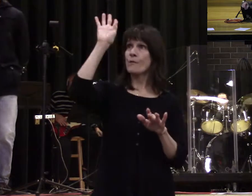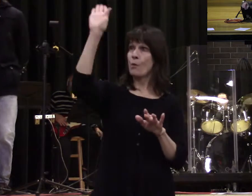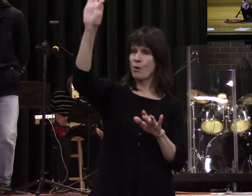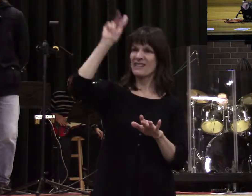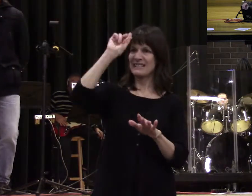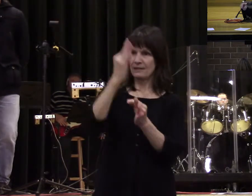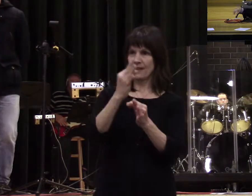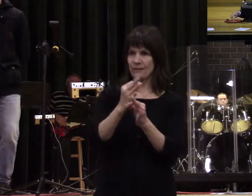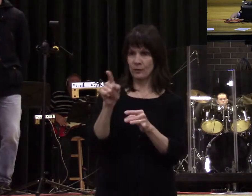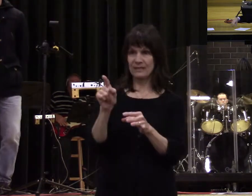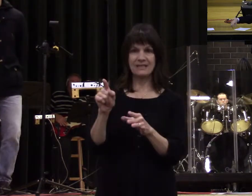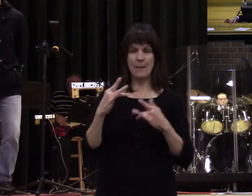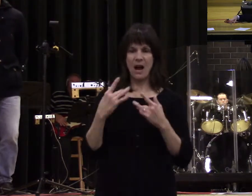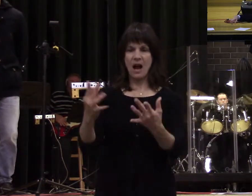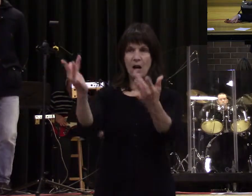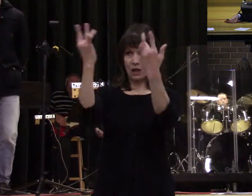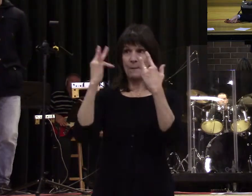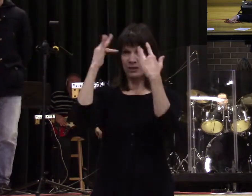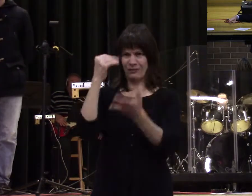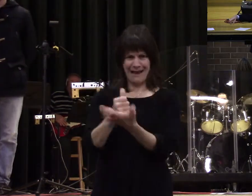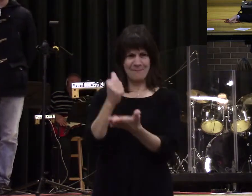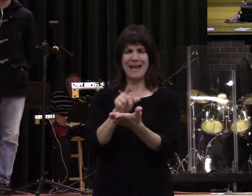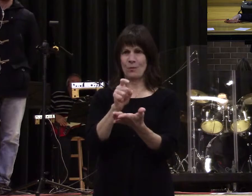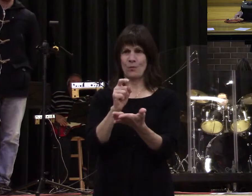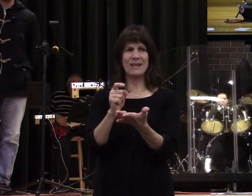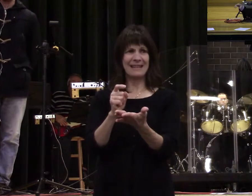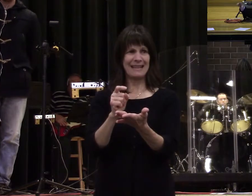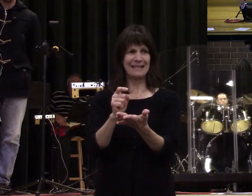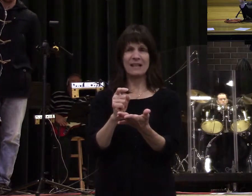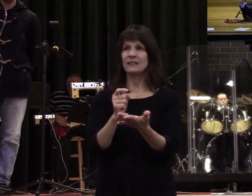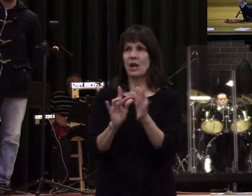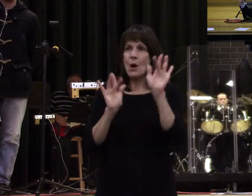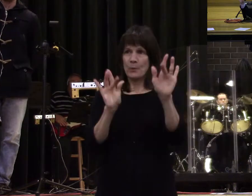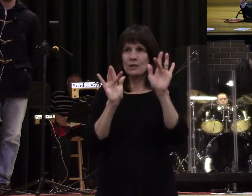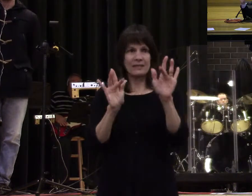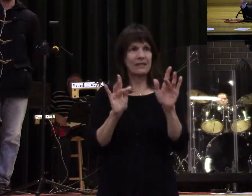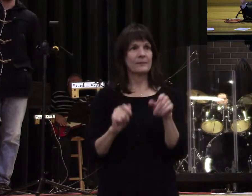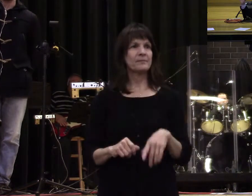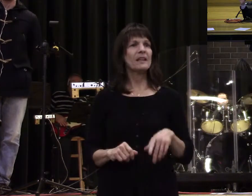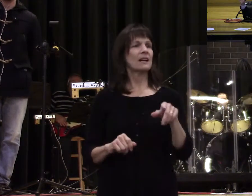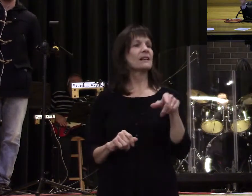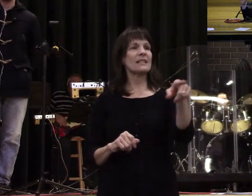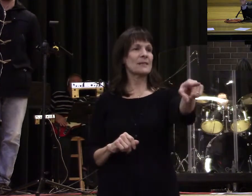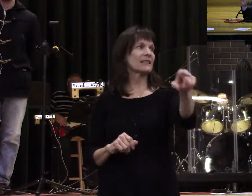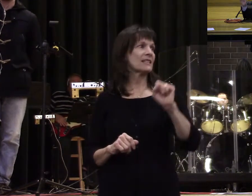God? Merciful. Amen. We need it, huh? Merciful. What else do you know about God?